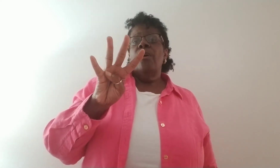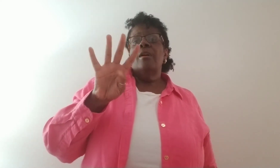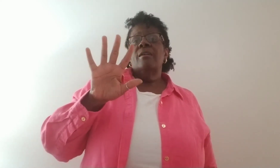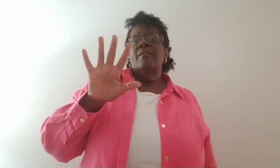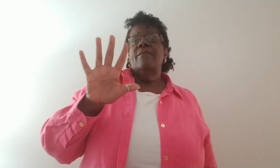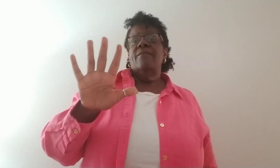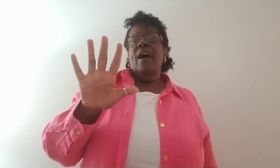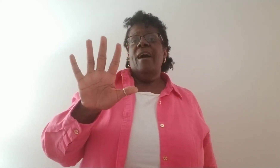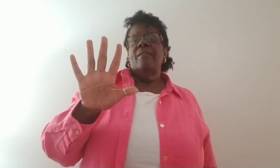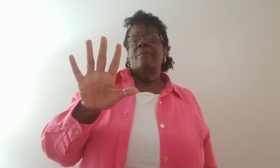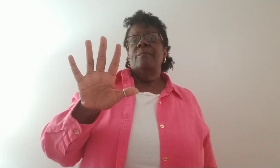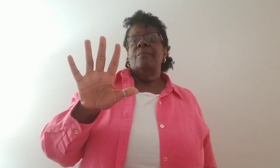1, 2, 3, 4, 5.